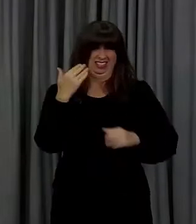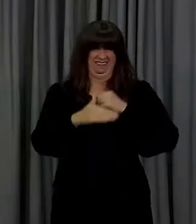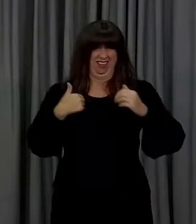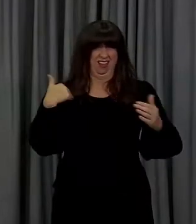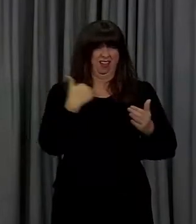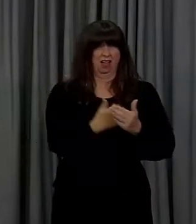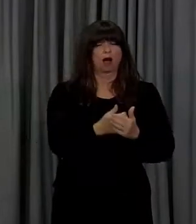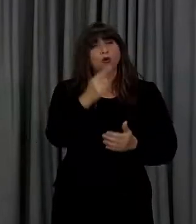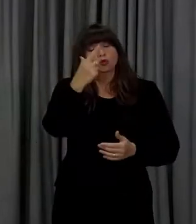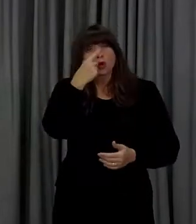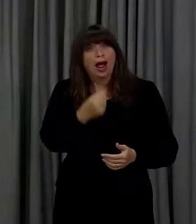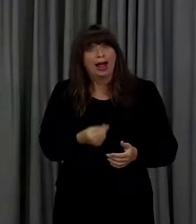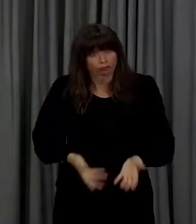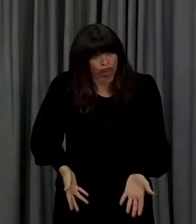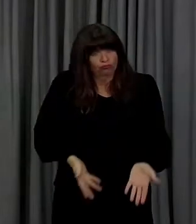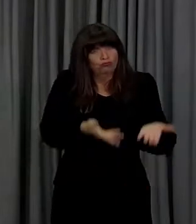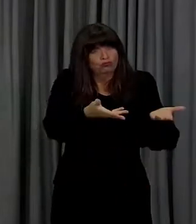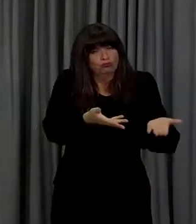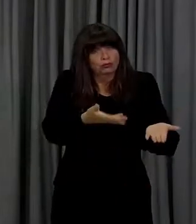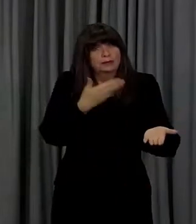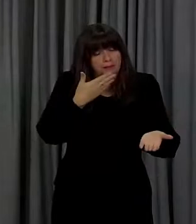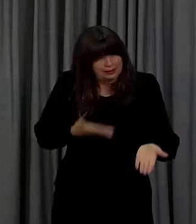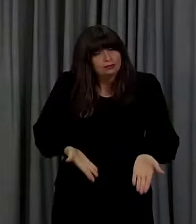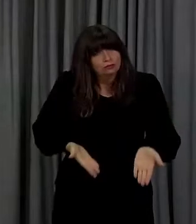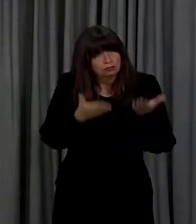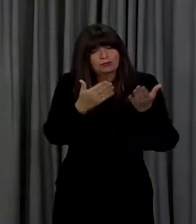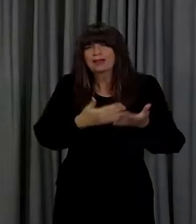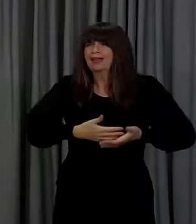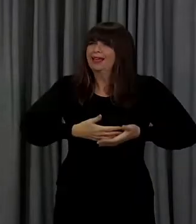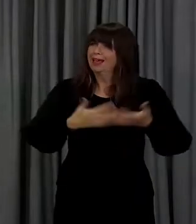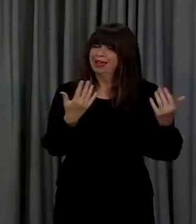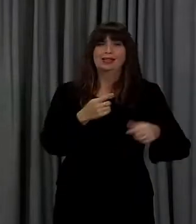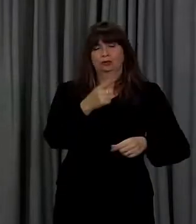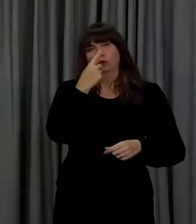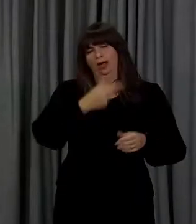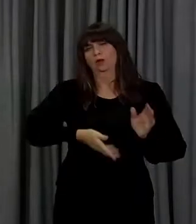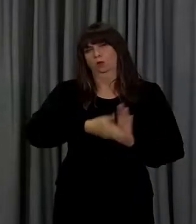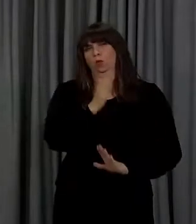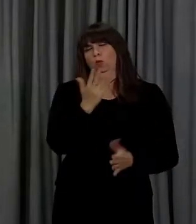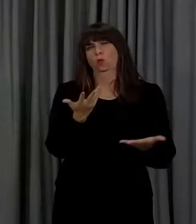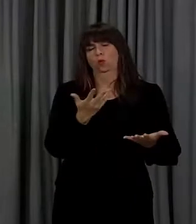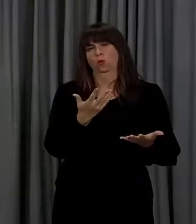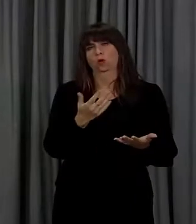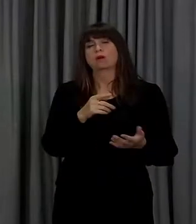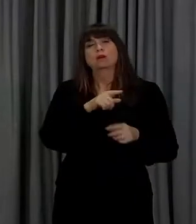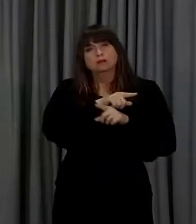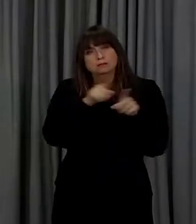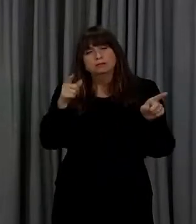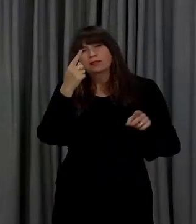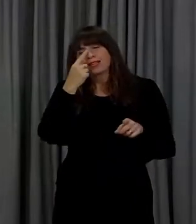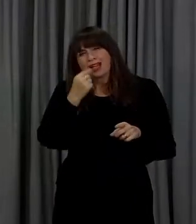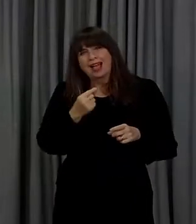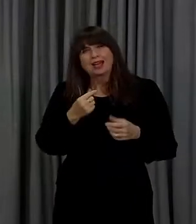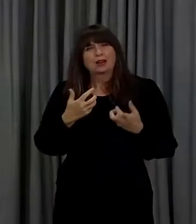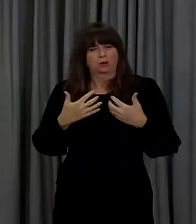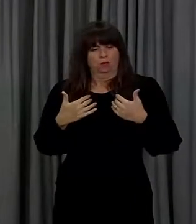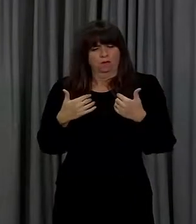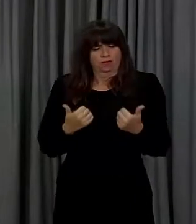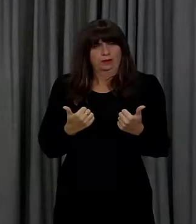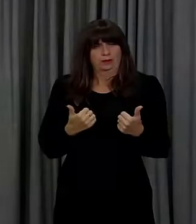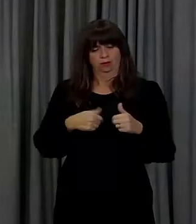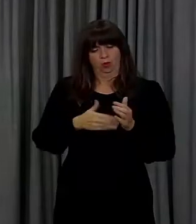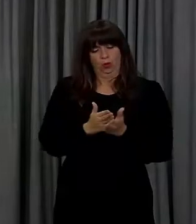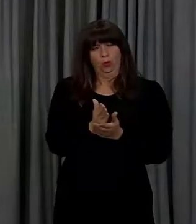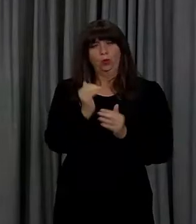board website will have more details. But on top of that, we can all take a few simple steps to help us stay well